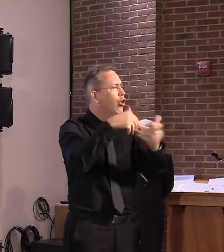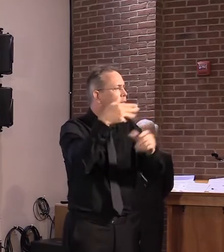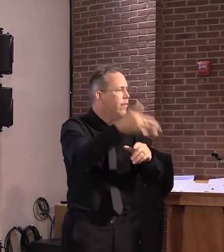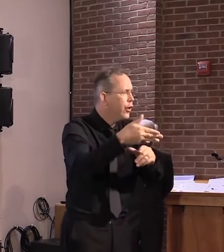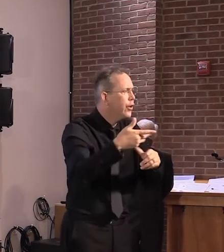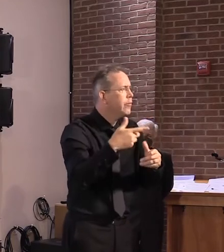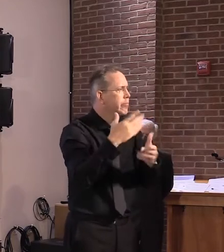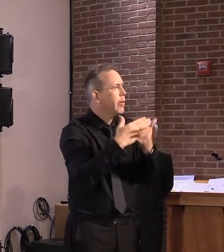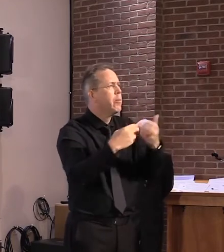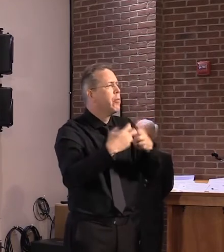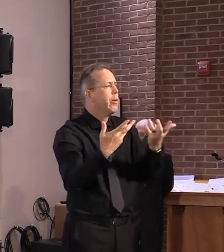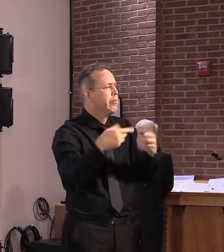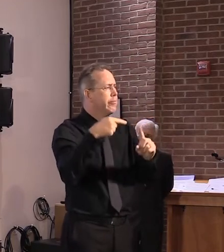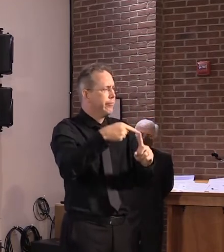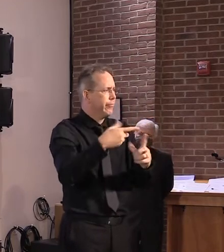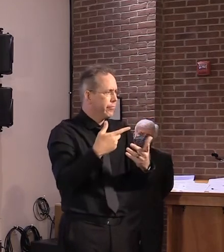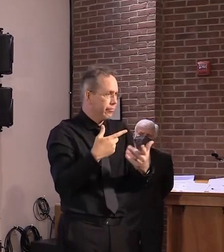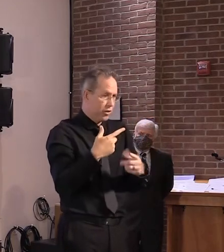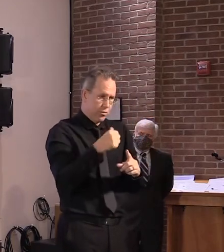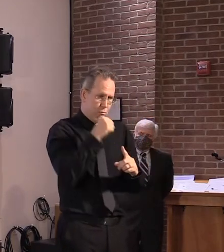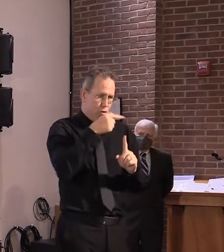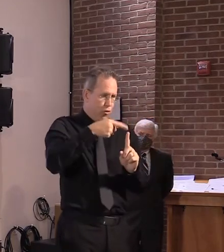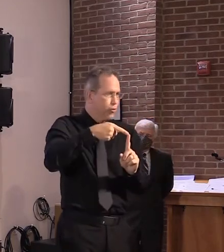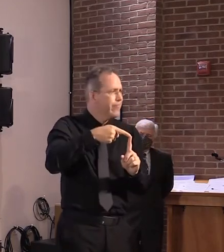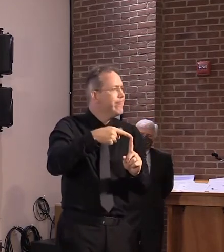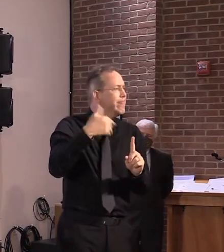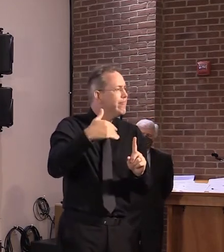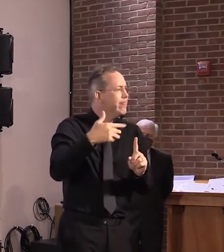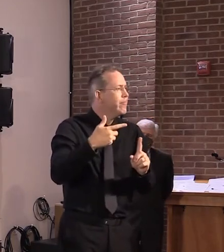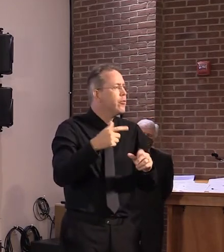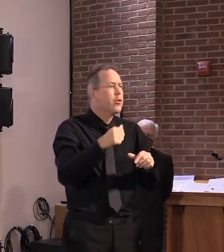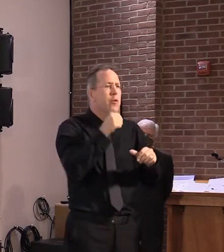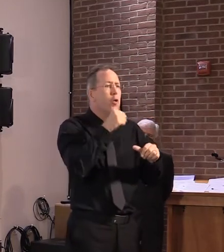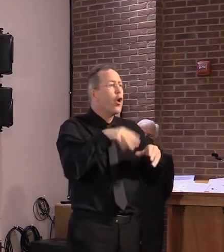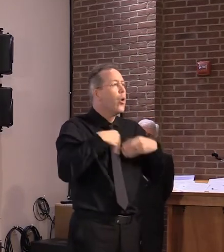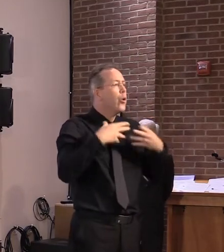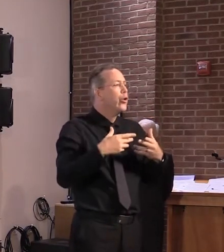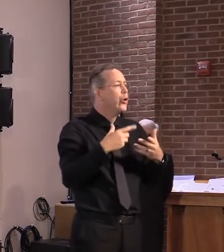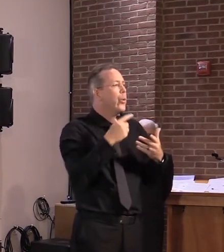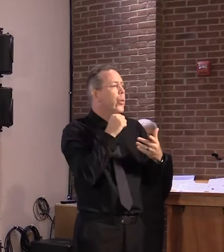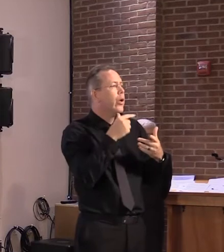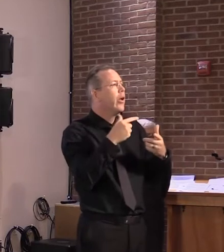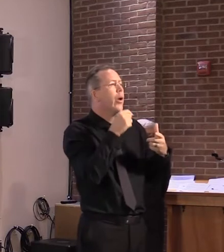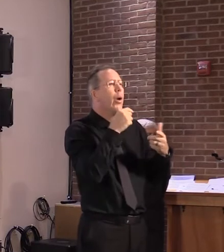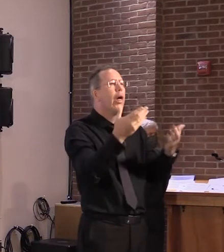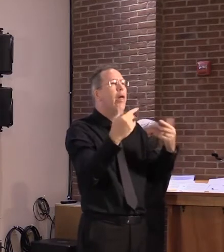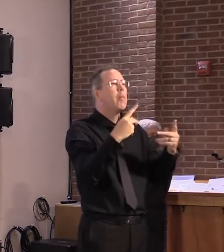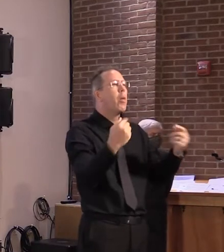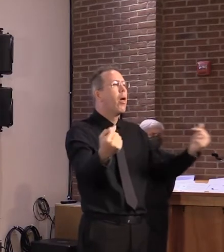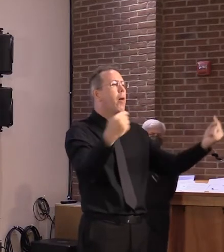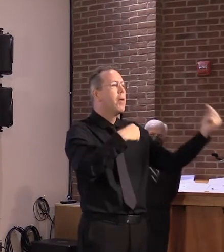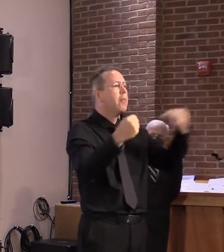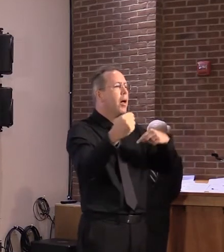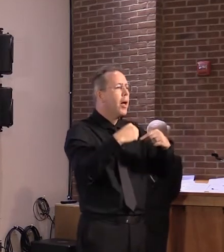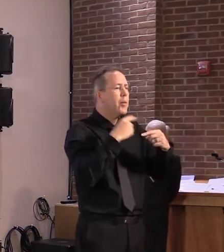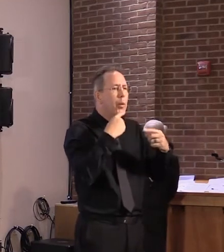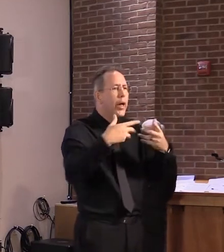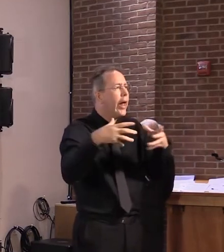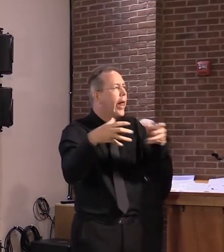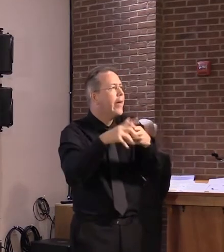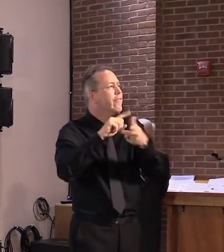having a bar. It may not even be the owner of the bar. It's just the behavior of those who are in the bar. So we have to be very,